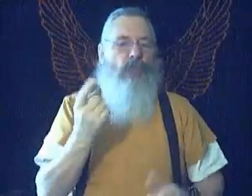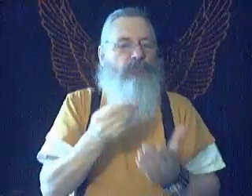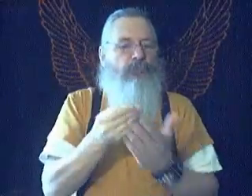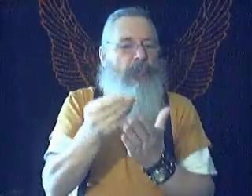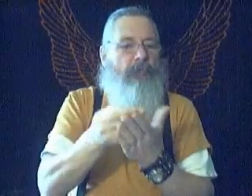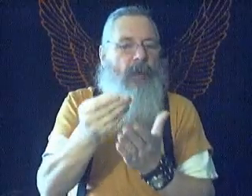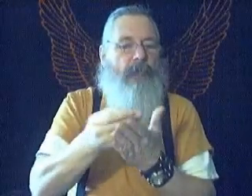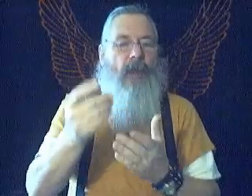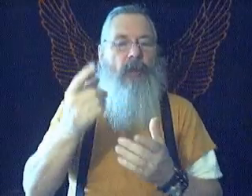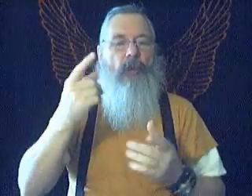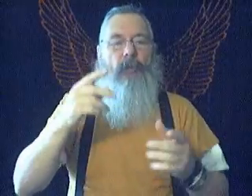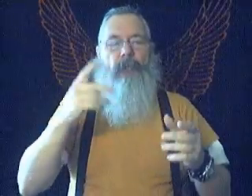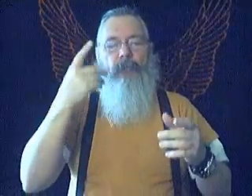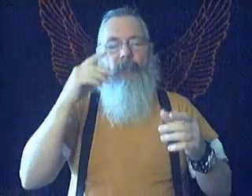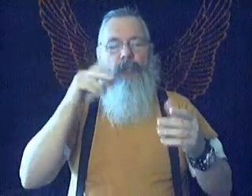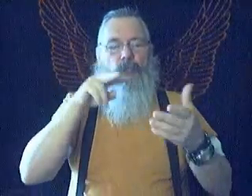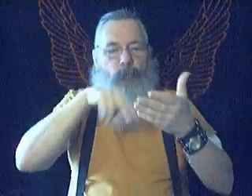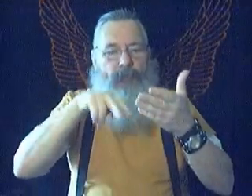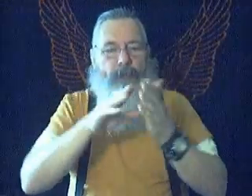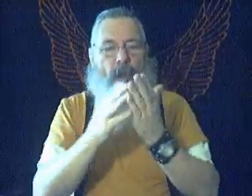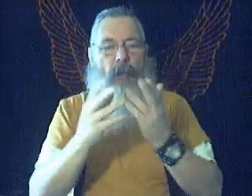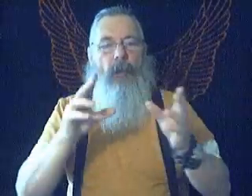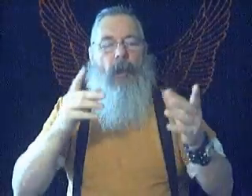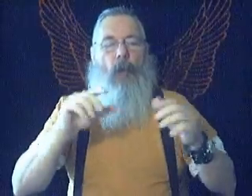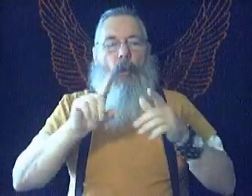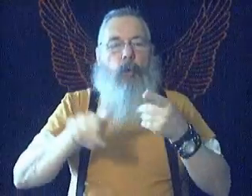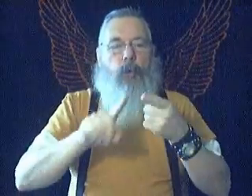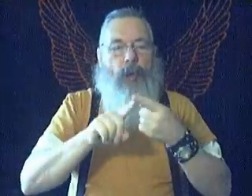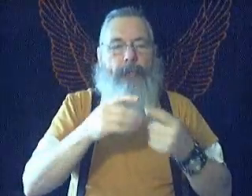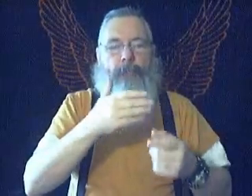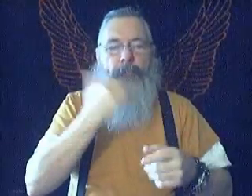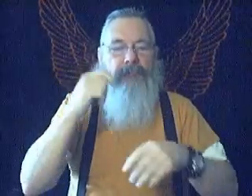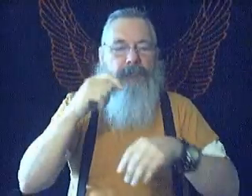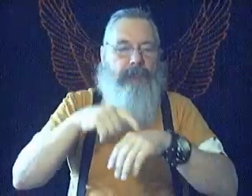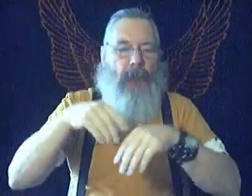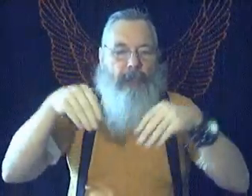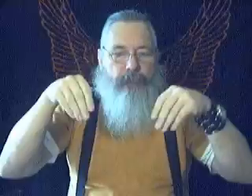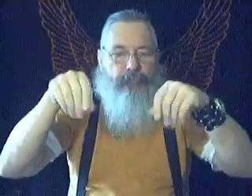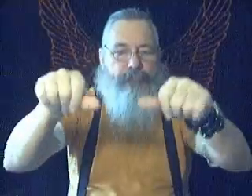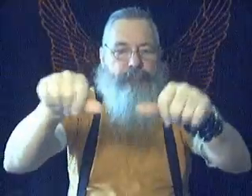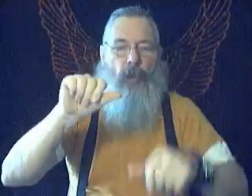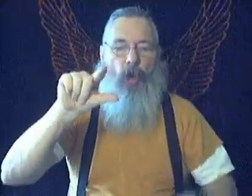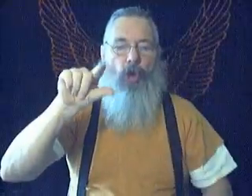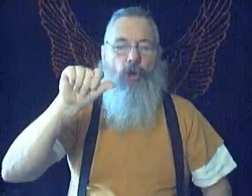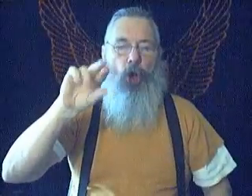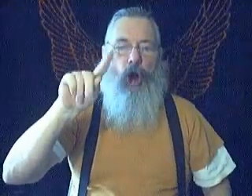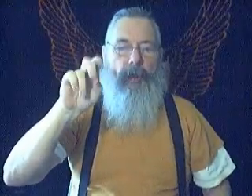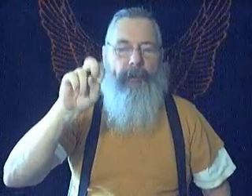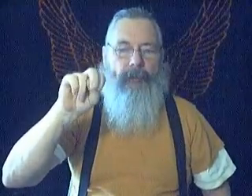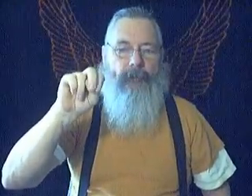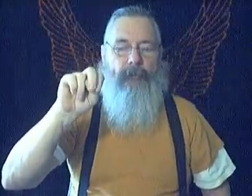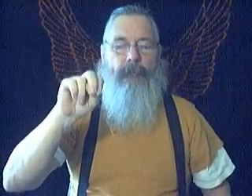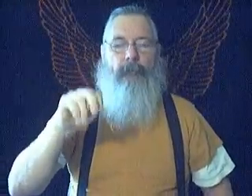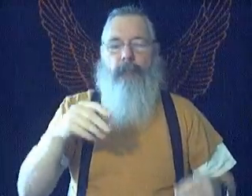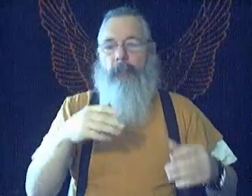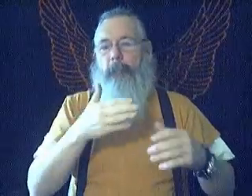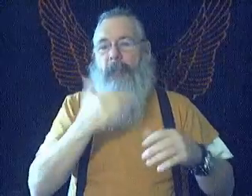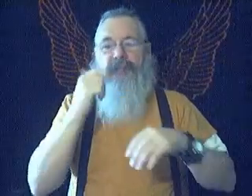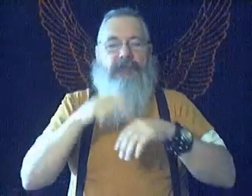a pretty dress, and she loves to make a mess. Yeah. She rides camels and sings songs. 99 buckets of slime on the wall.